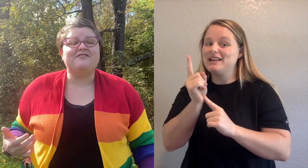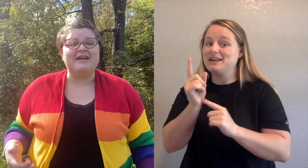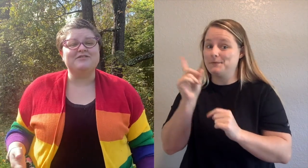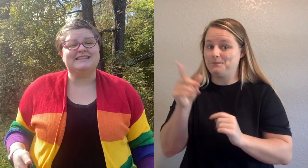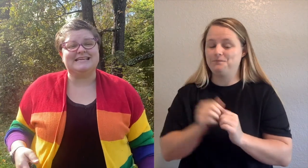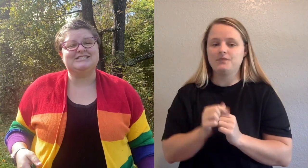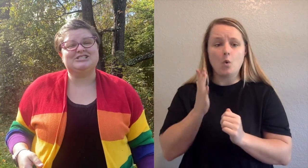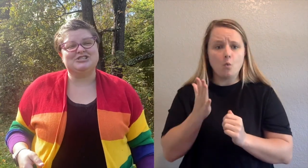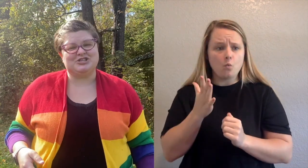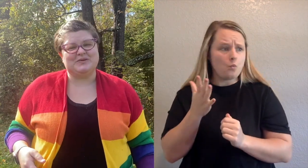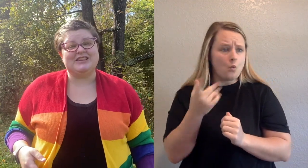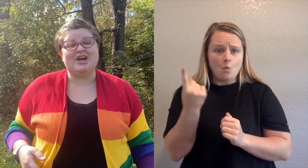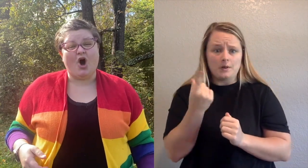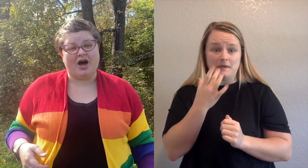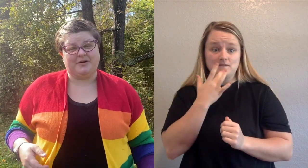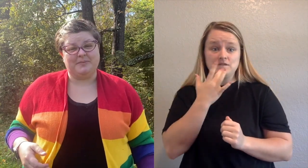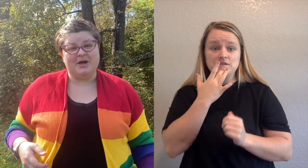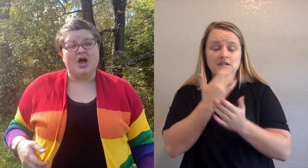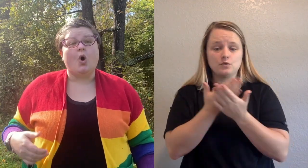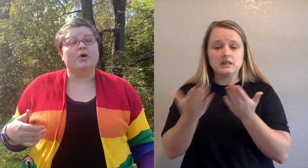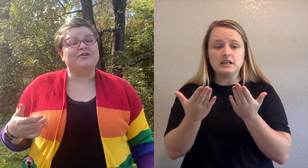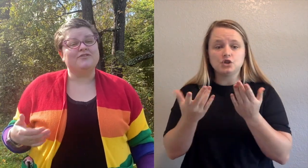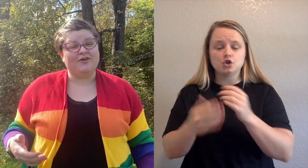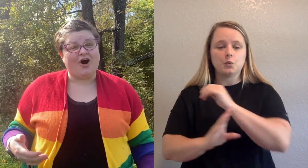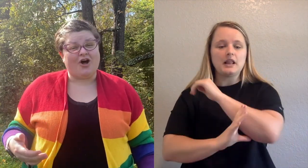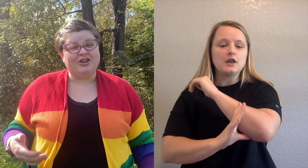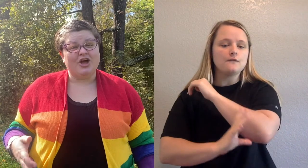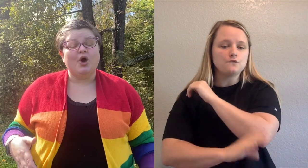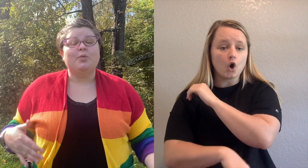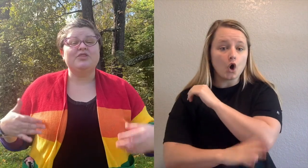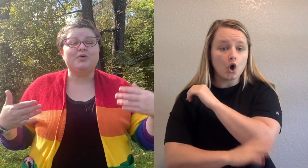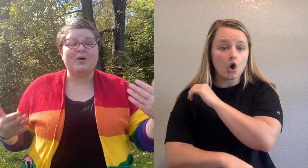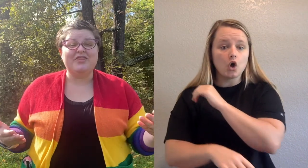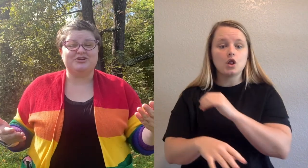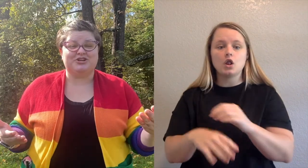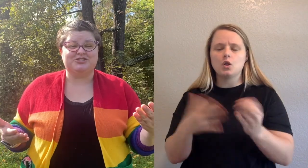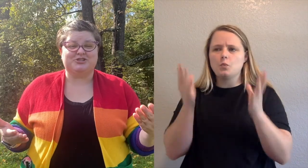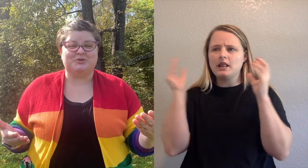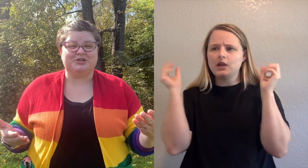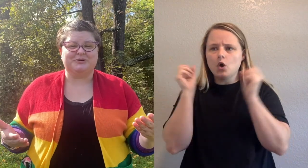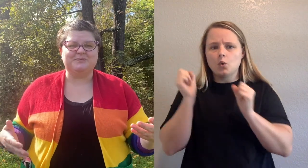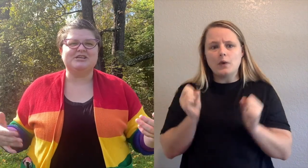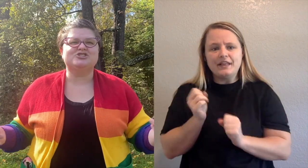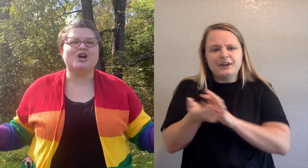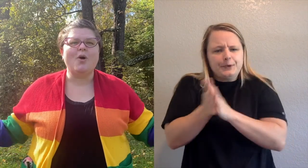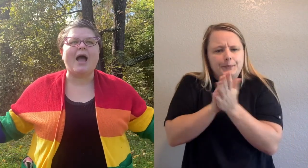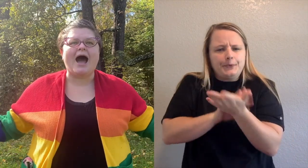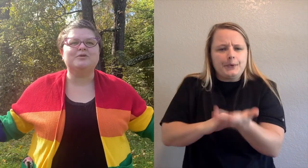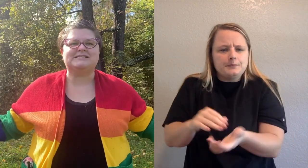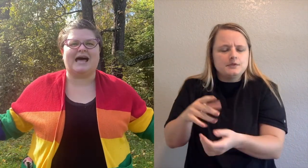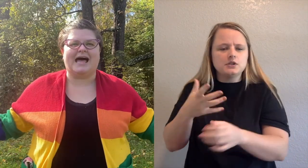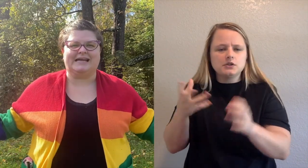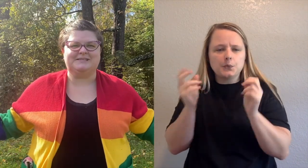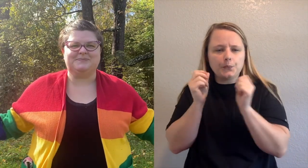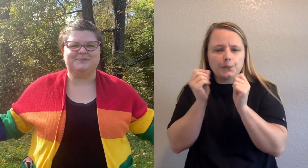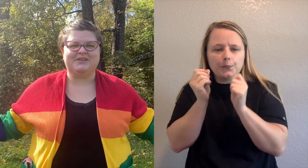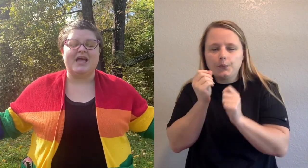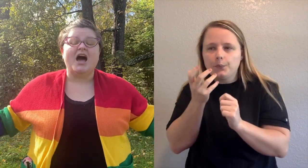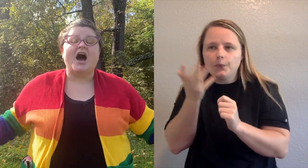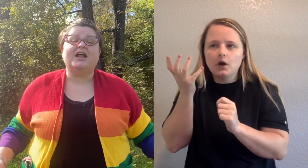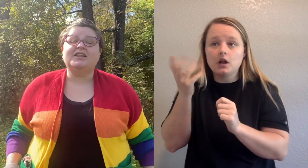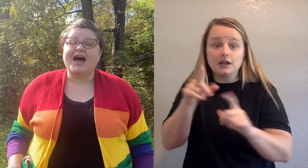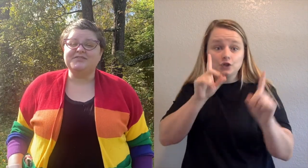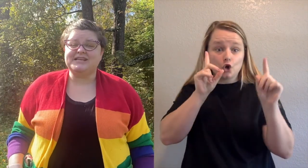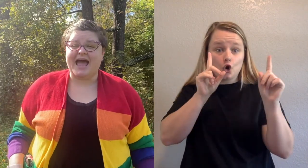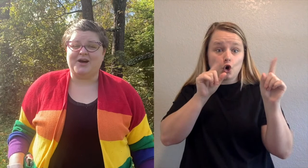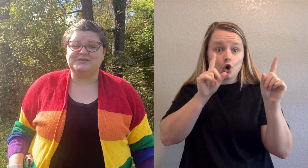my favorite things to do in the autumn or the fall, when the weather turns cooler, is go outside.